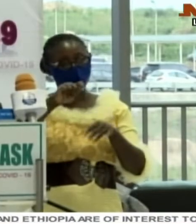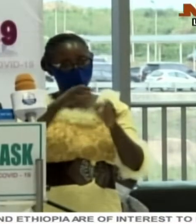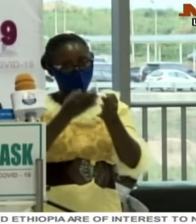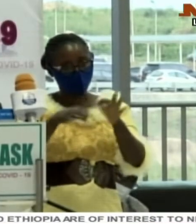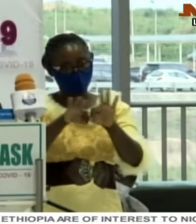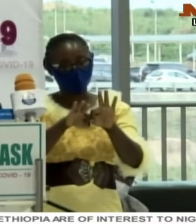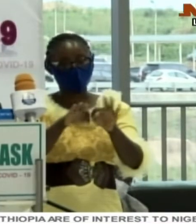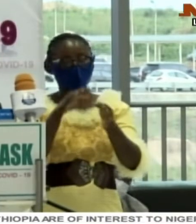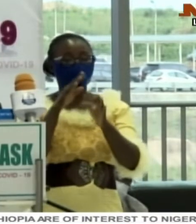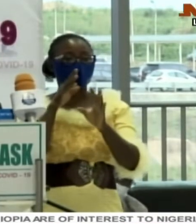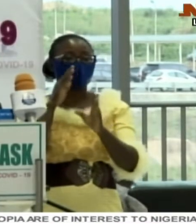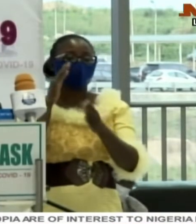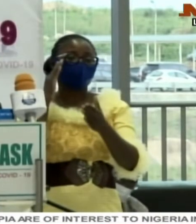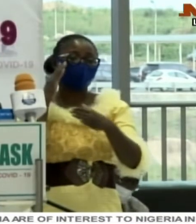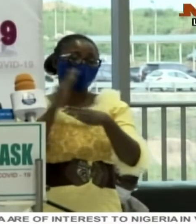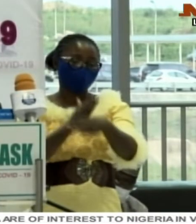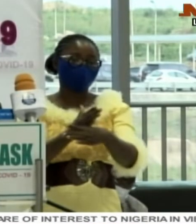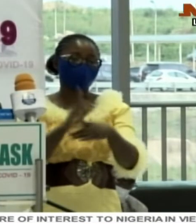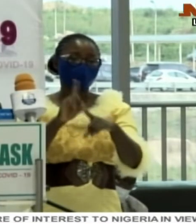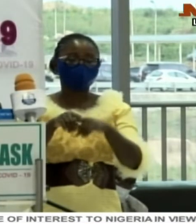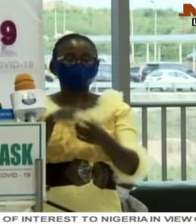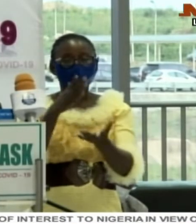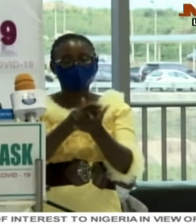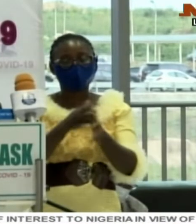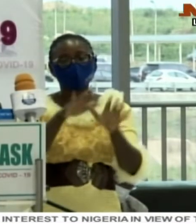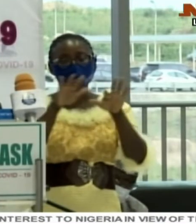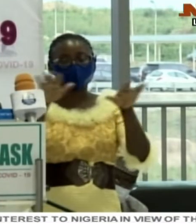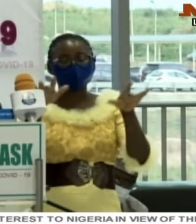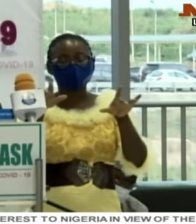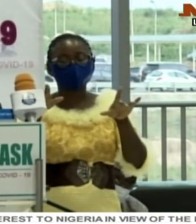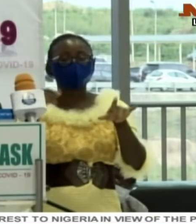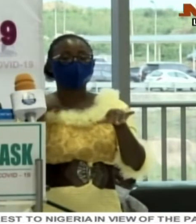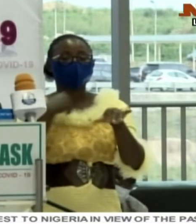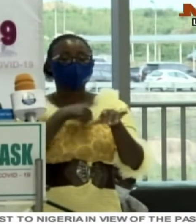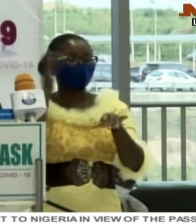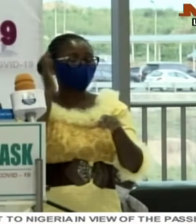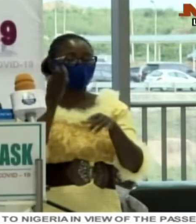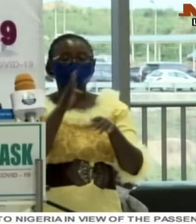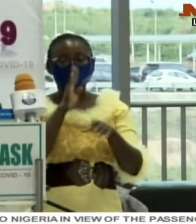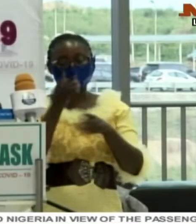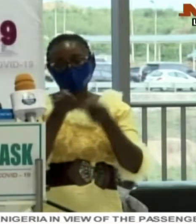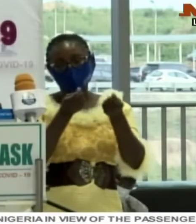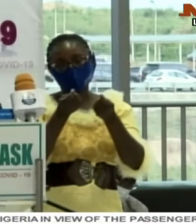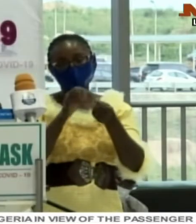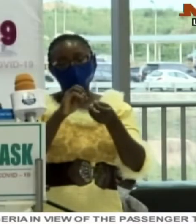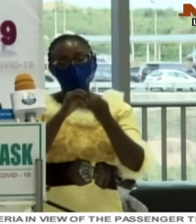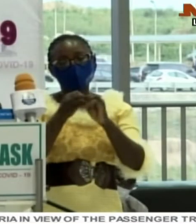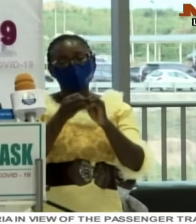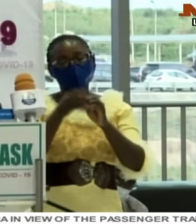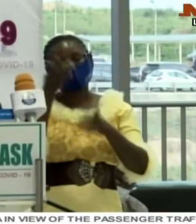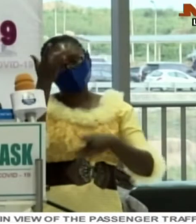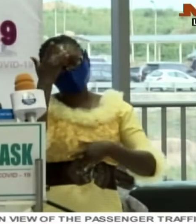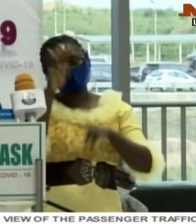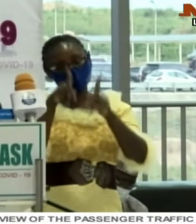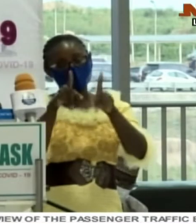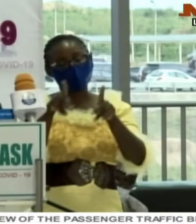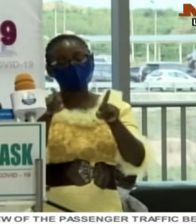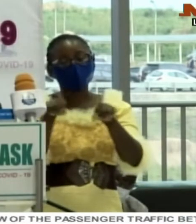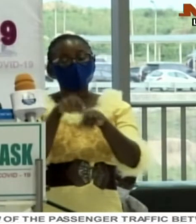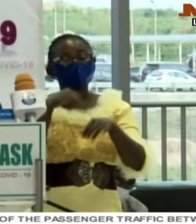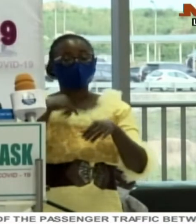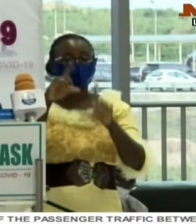intervention that would stop transmission. We will be monitoring the number of cases as we test on day